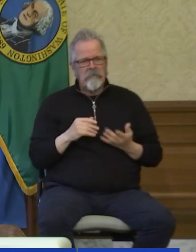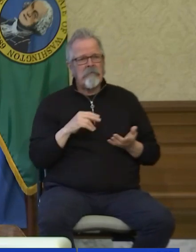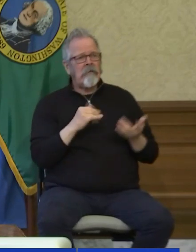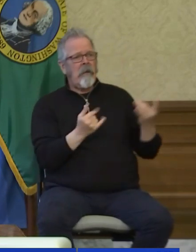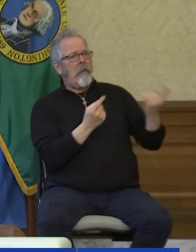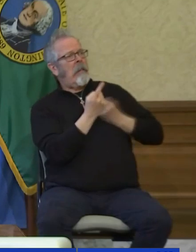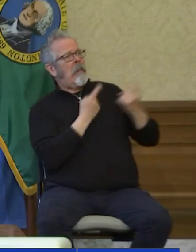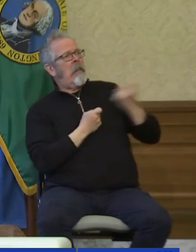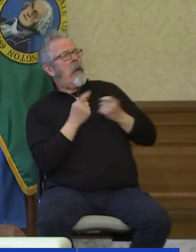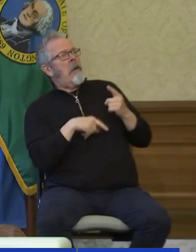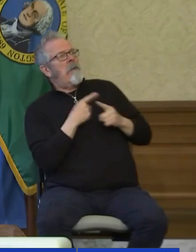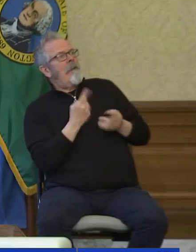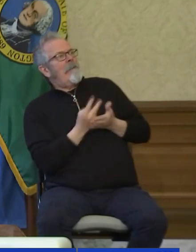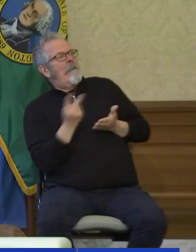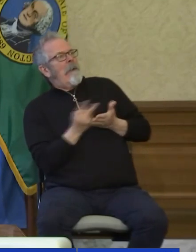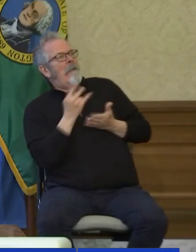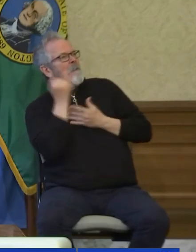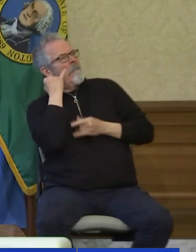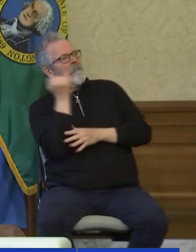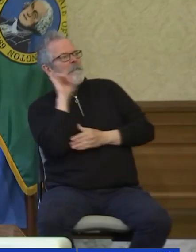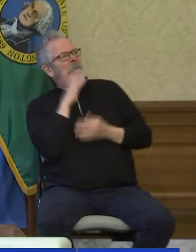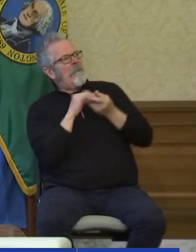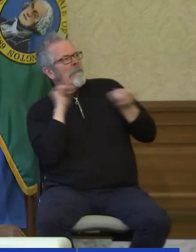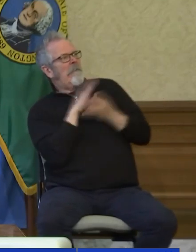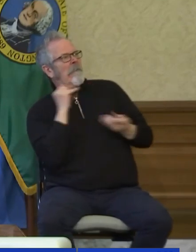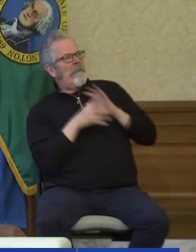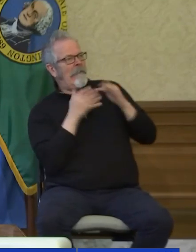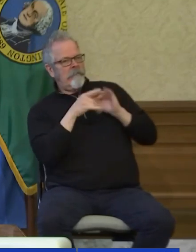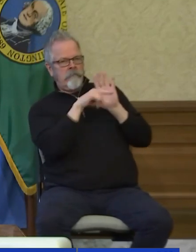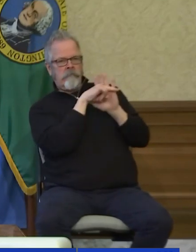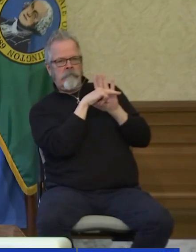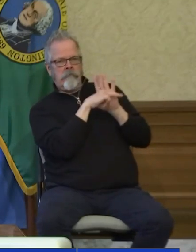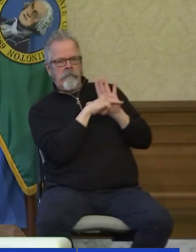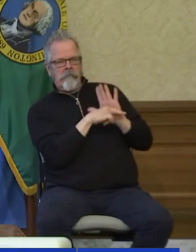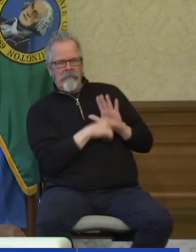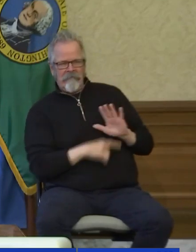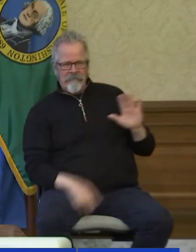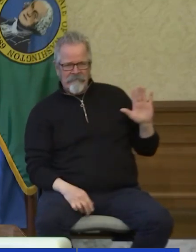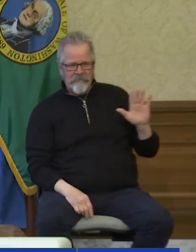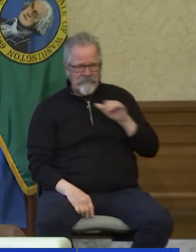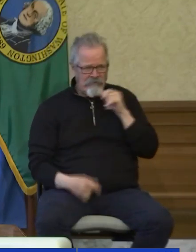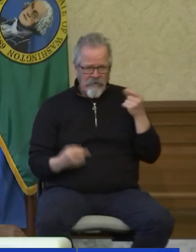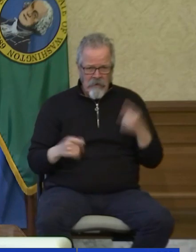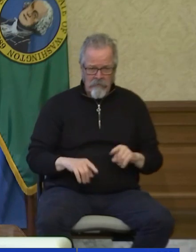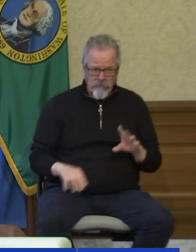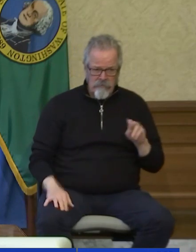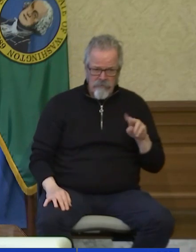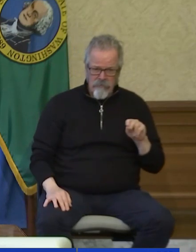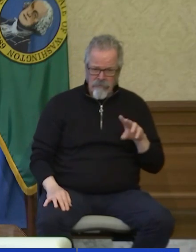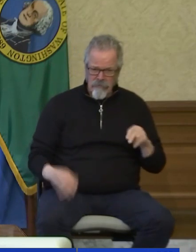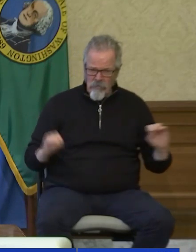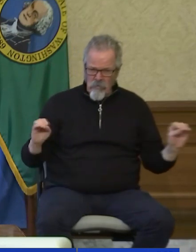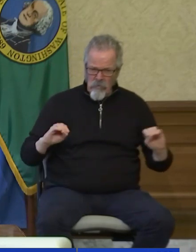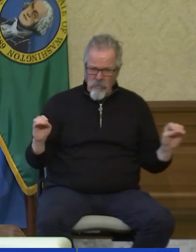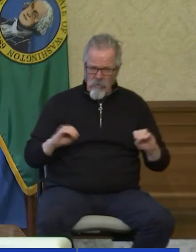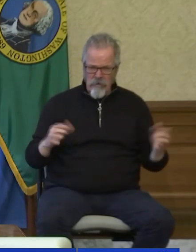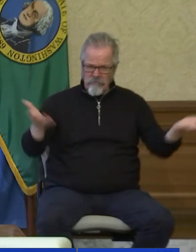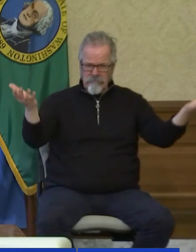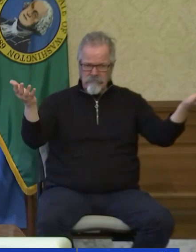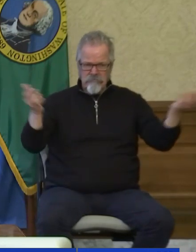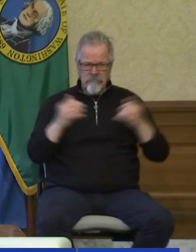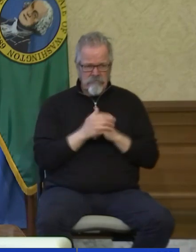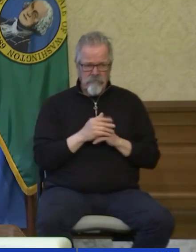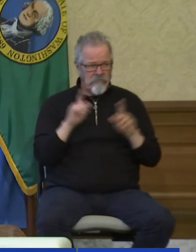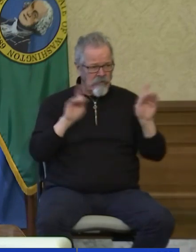want to have a phased approach to reopen this state. We've reopened significant businesses already, as I've announced